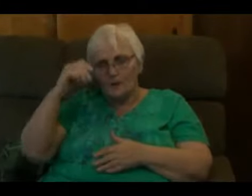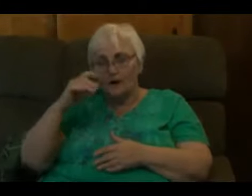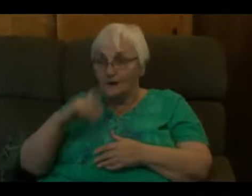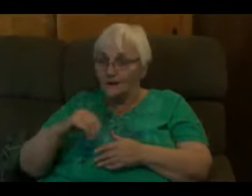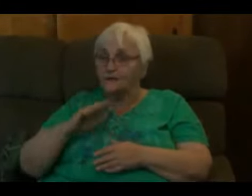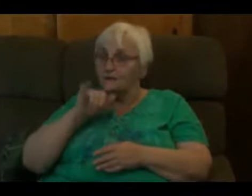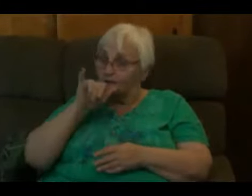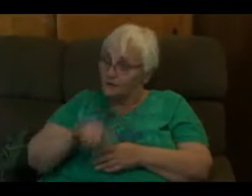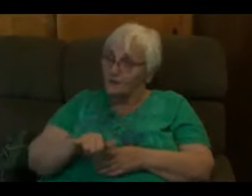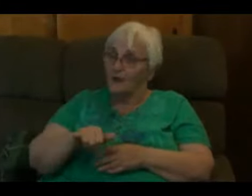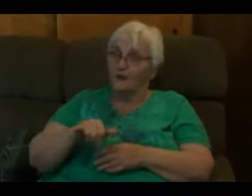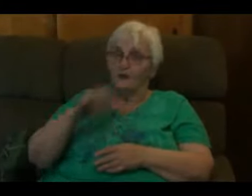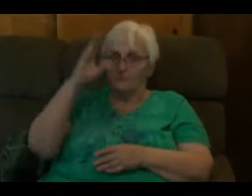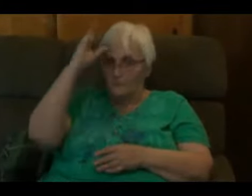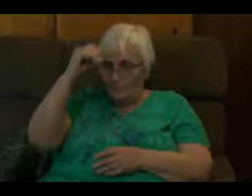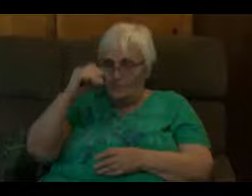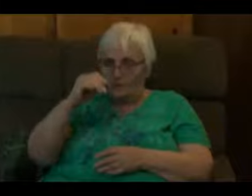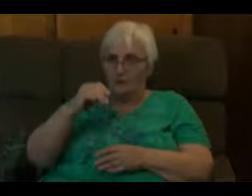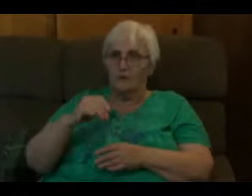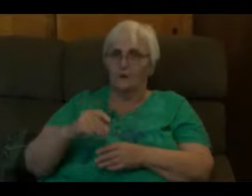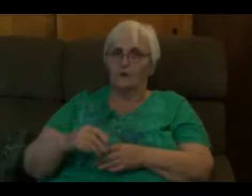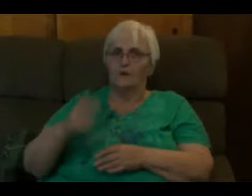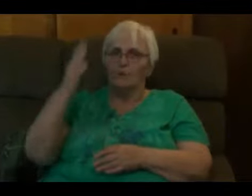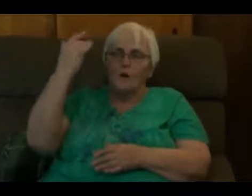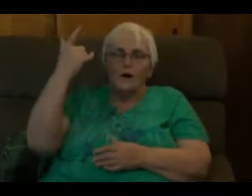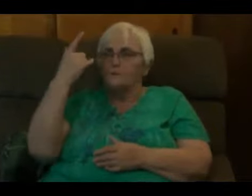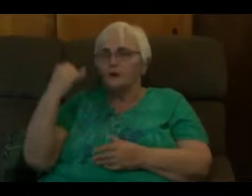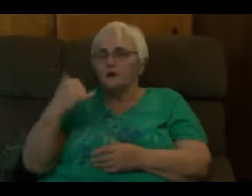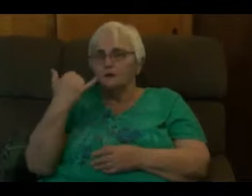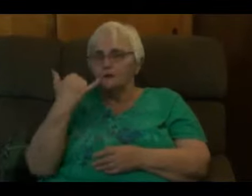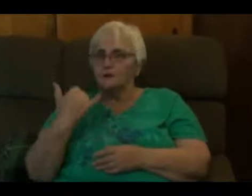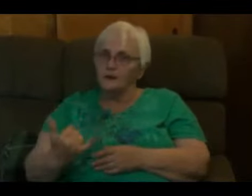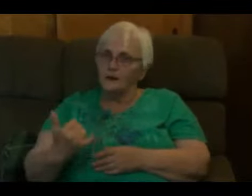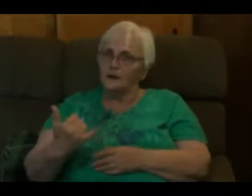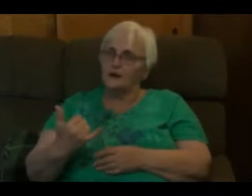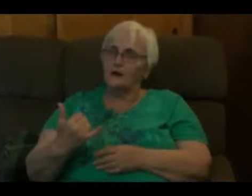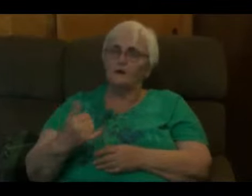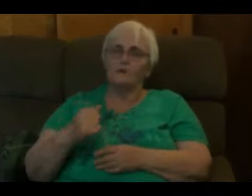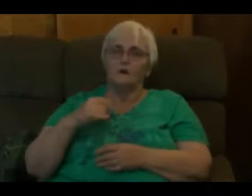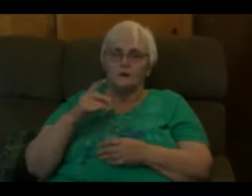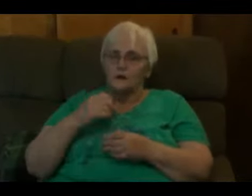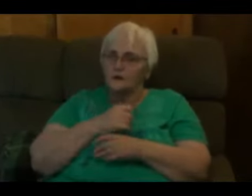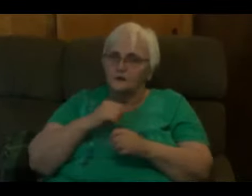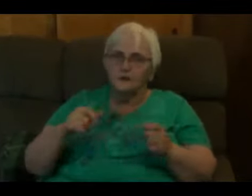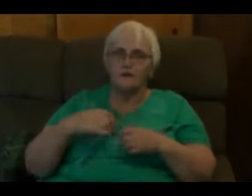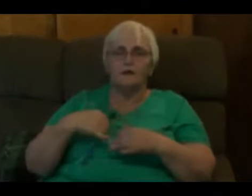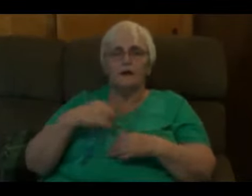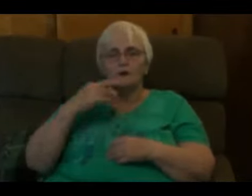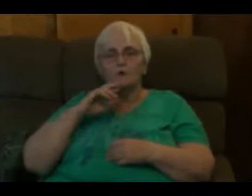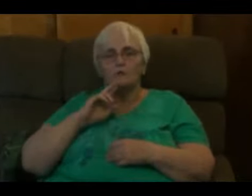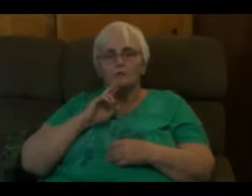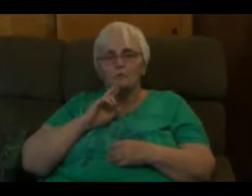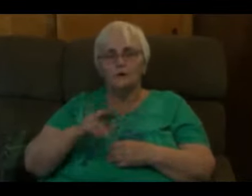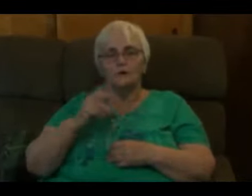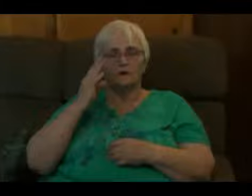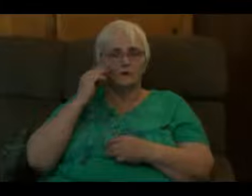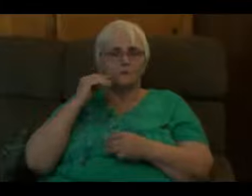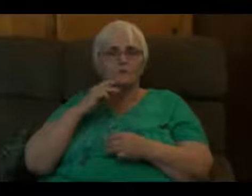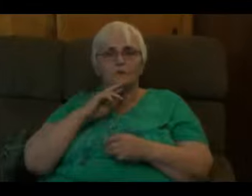stay a male. Why? Because now they got saved, they've had a real experience with a real Savior, and